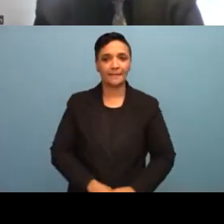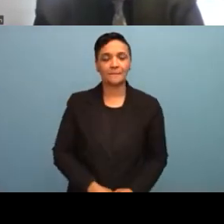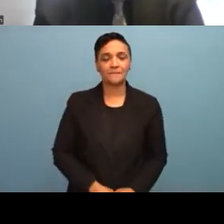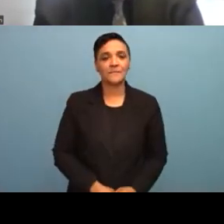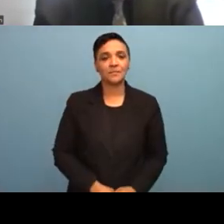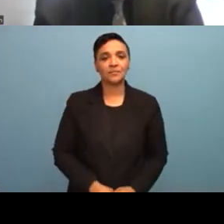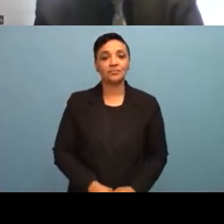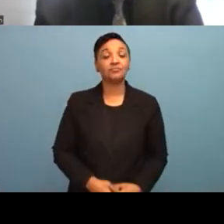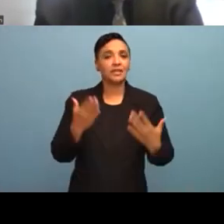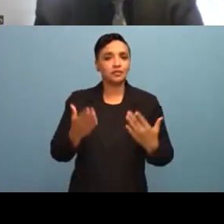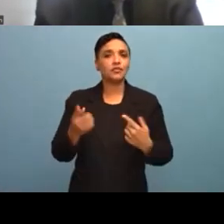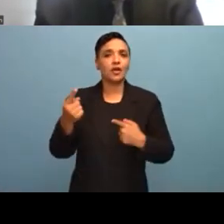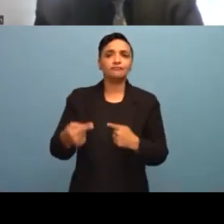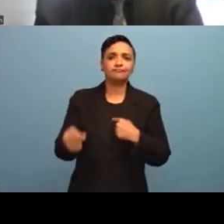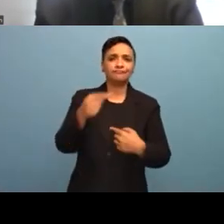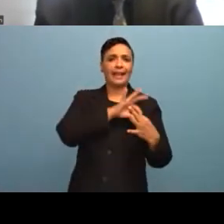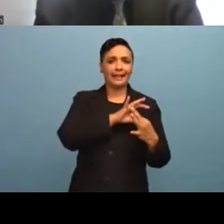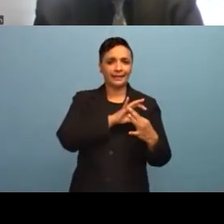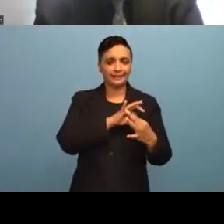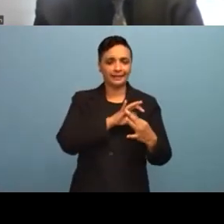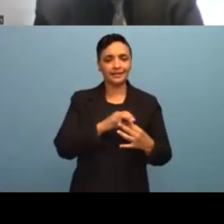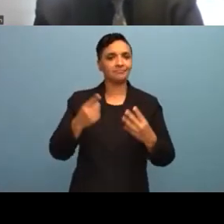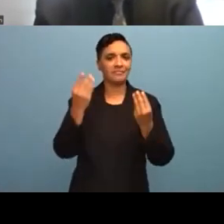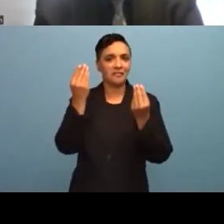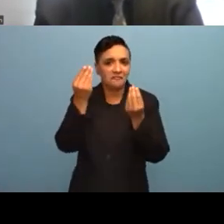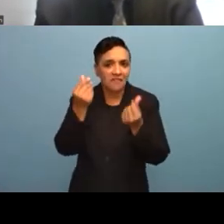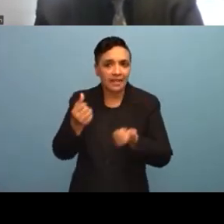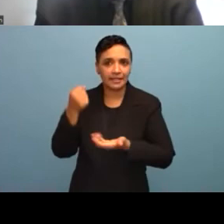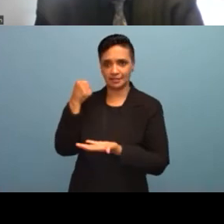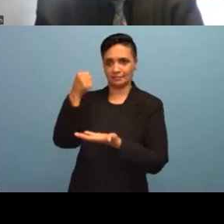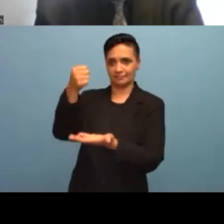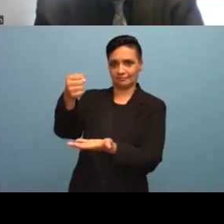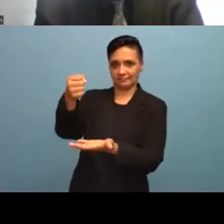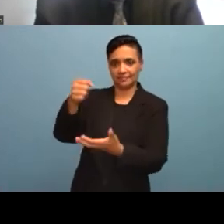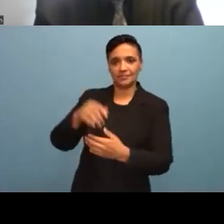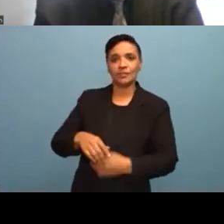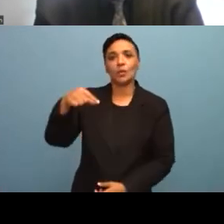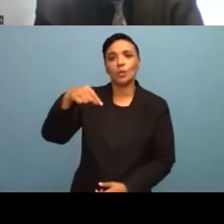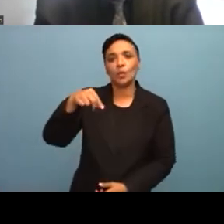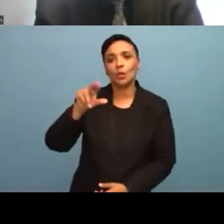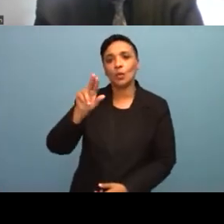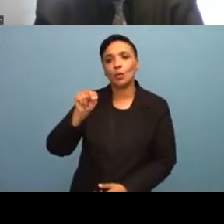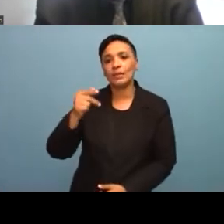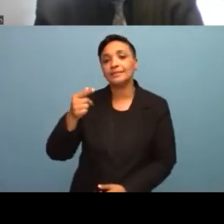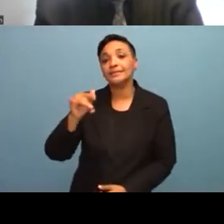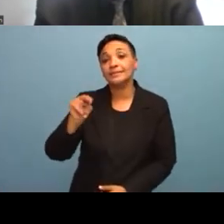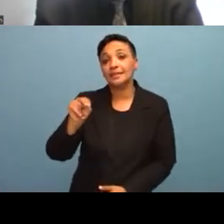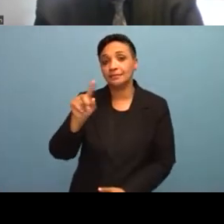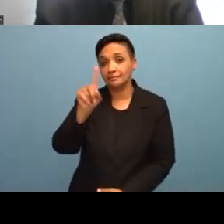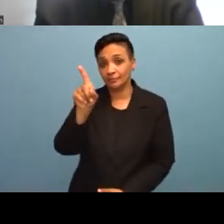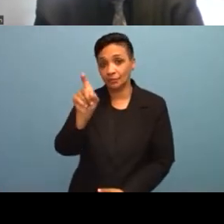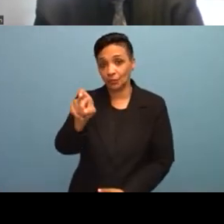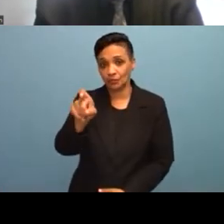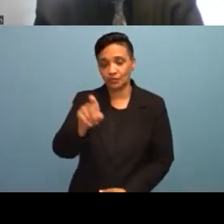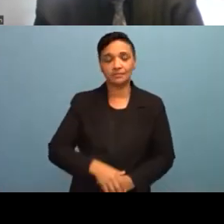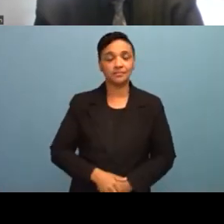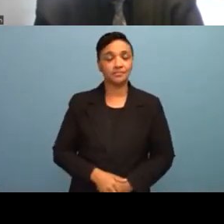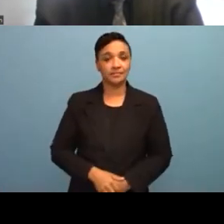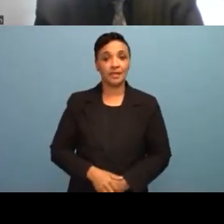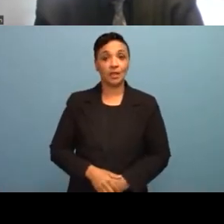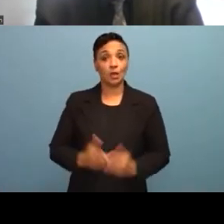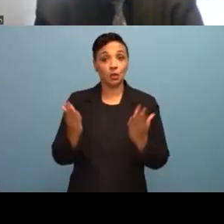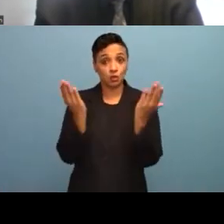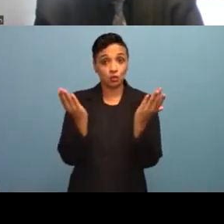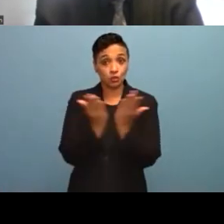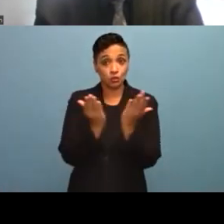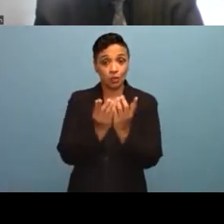to this sort of the financing of all of this? Quentin, let me put it bluntly. Are school eye health programs